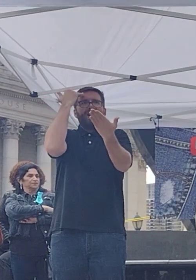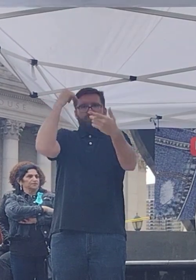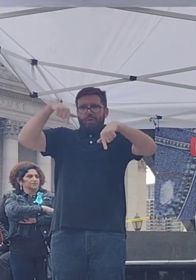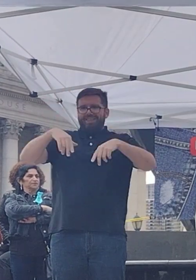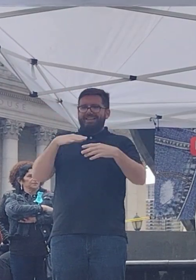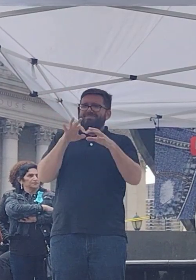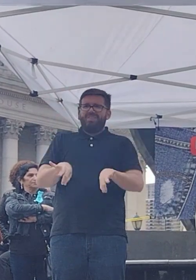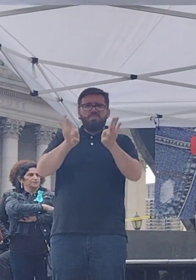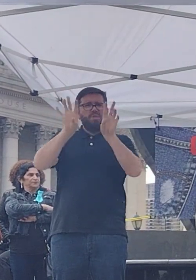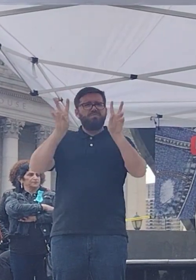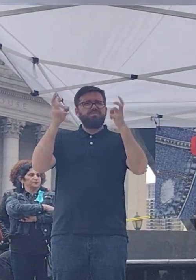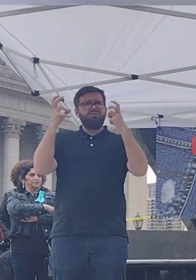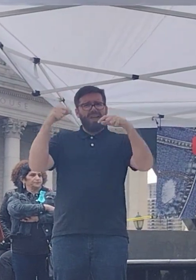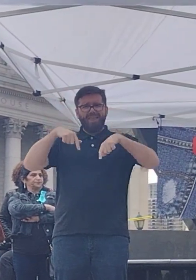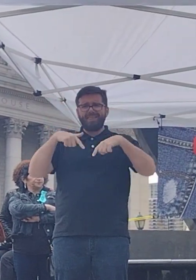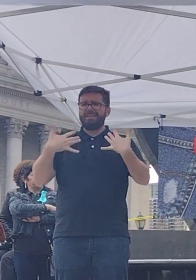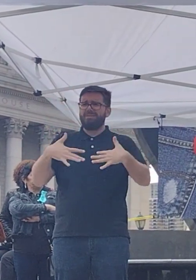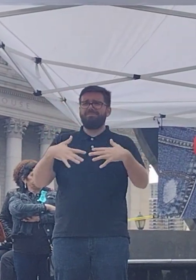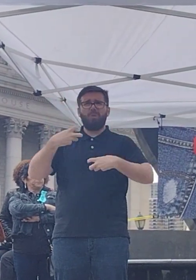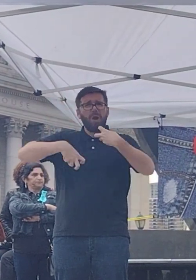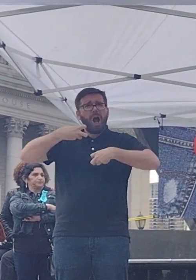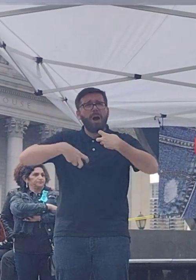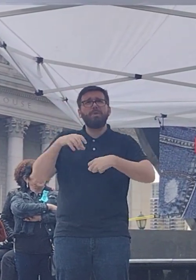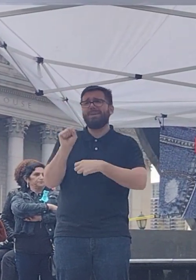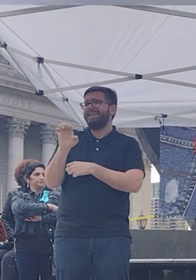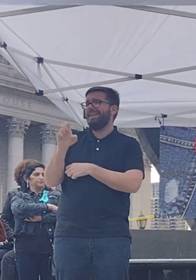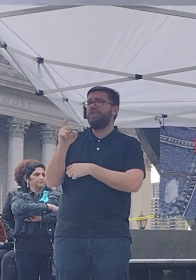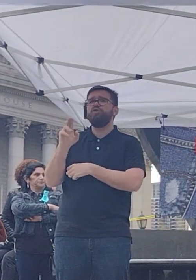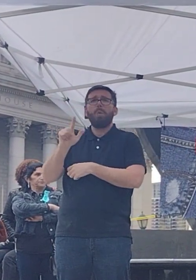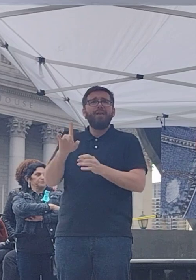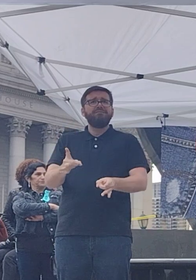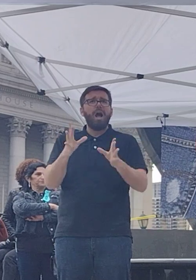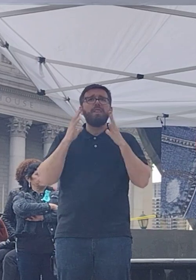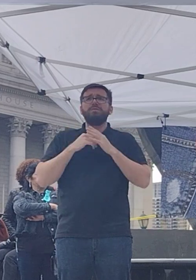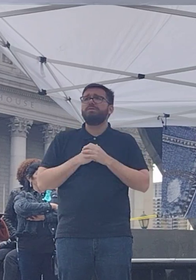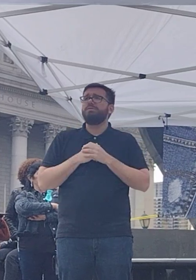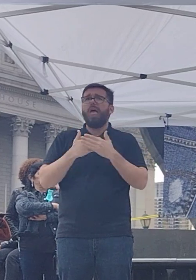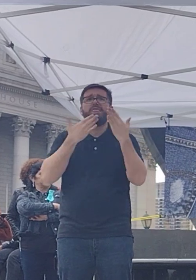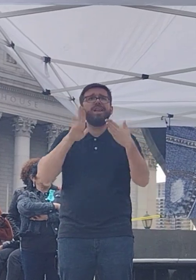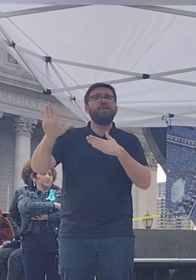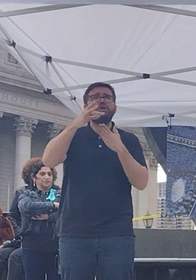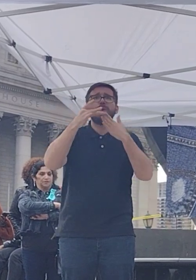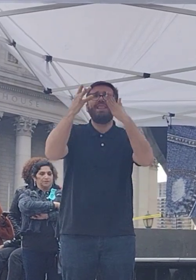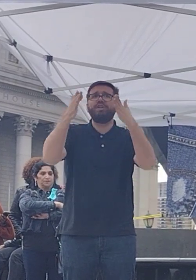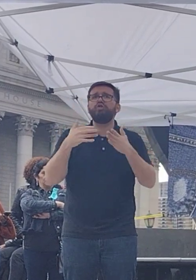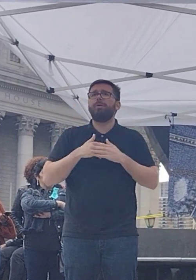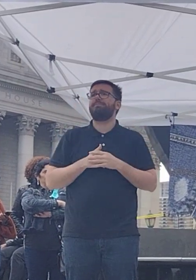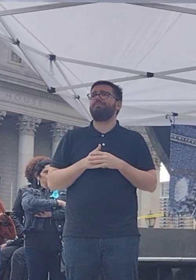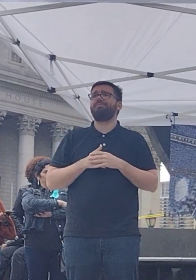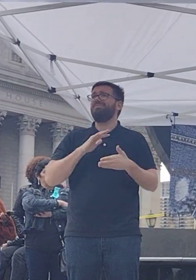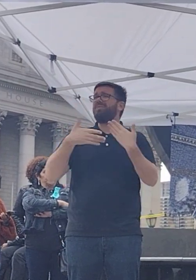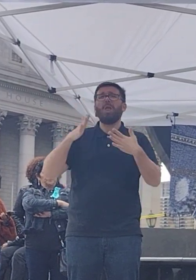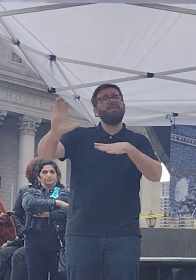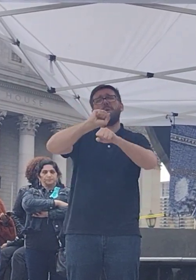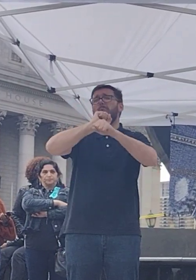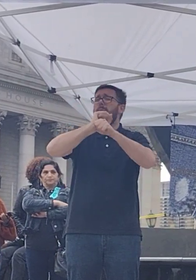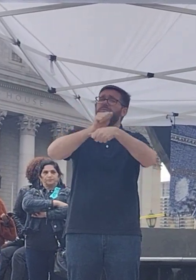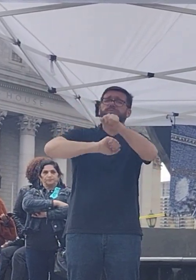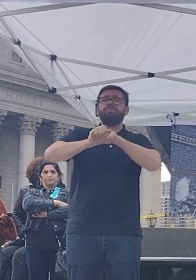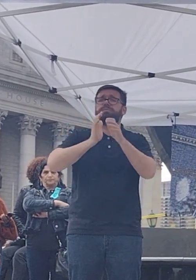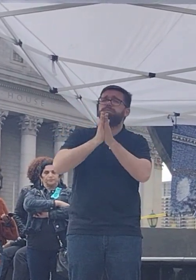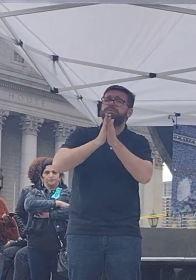critical challenge we face of sexual violence. Thank you for your critical leadership and all the work you do to ensure